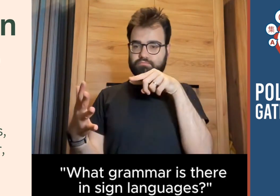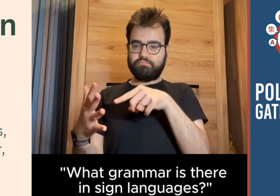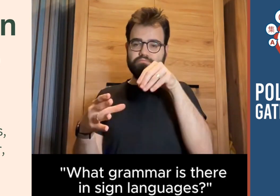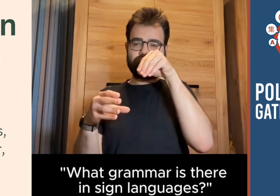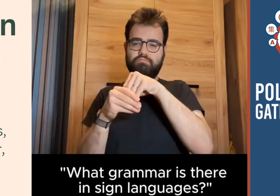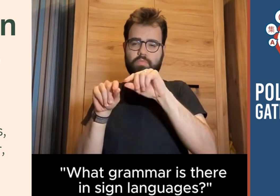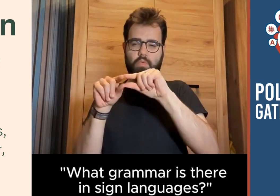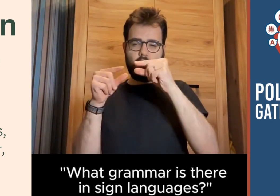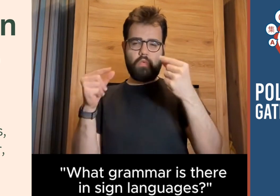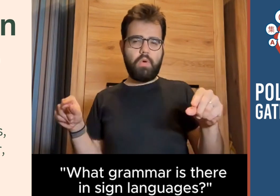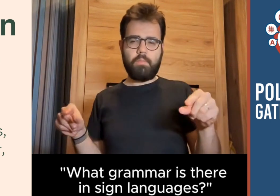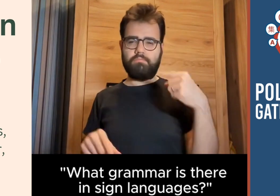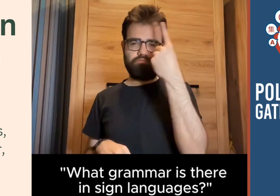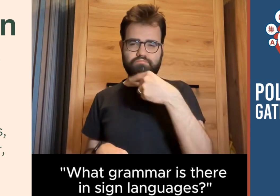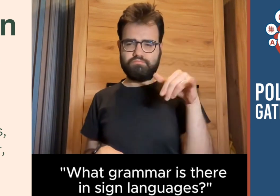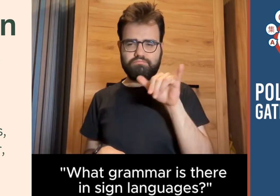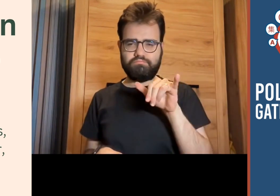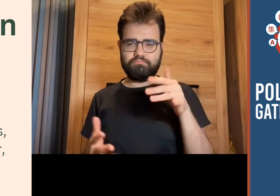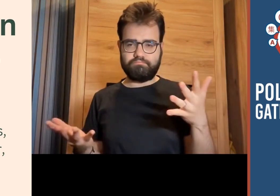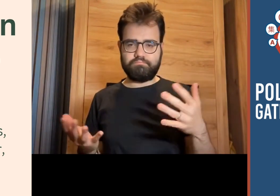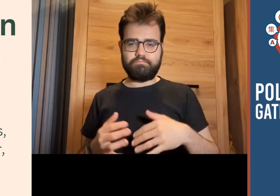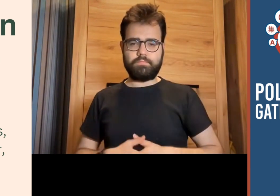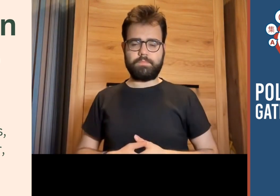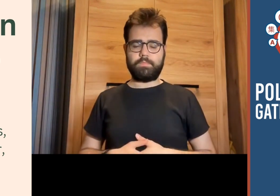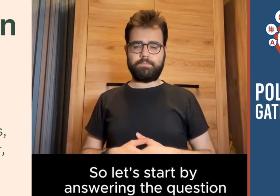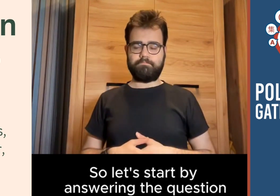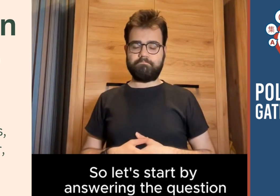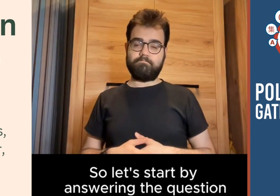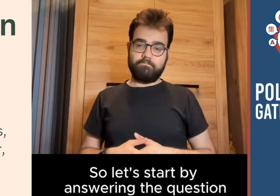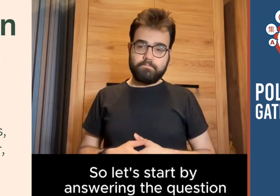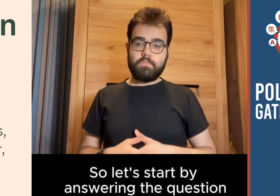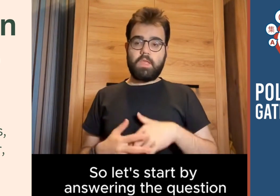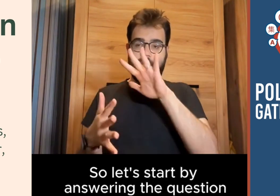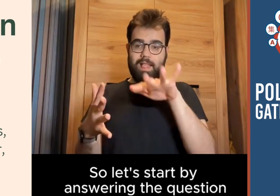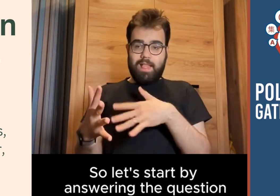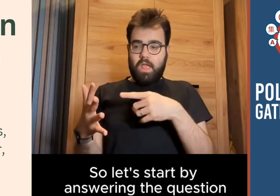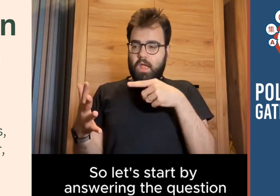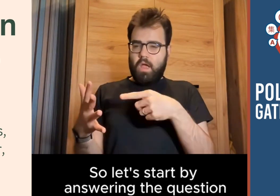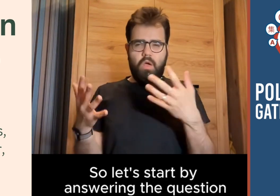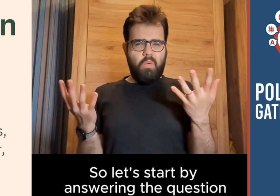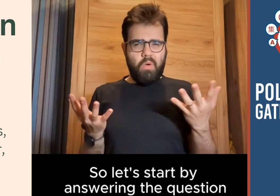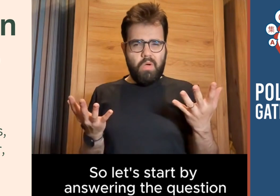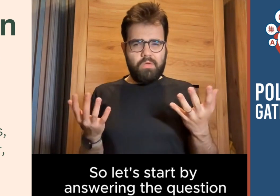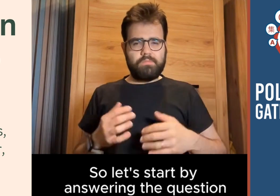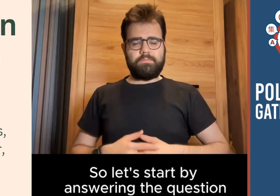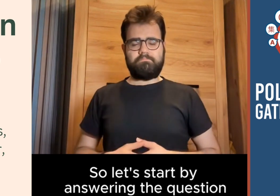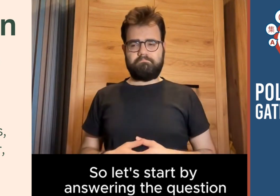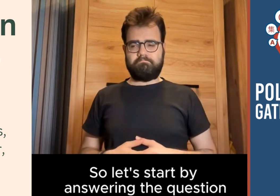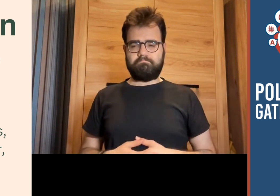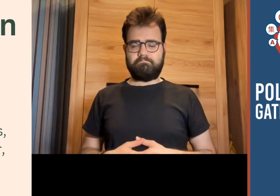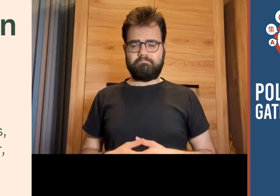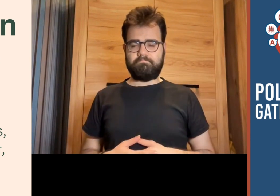What Grammar is There in Sign Languages? But first of all, we have to answer the